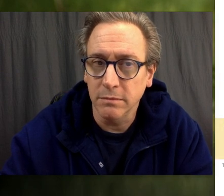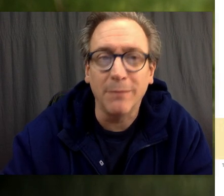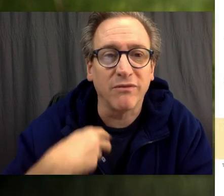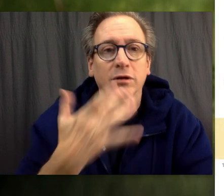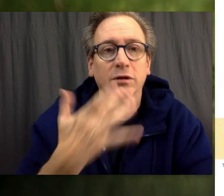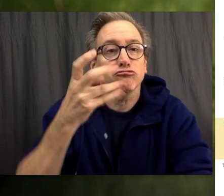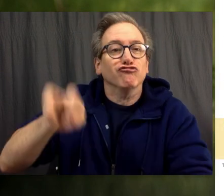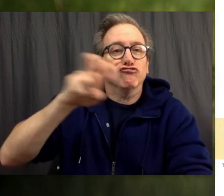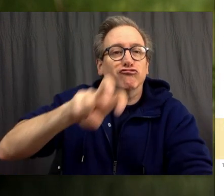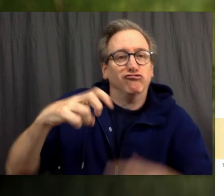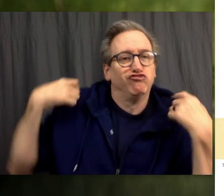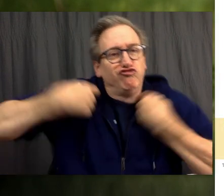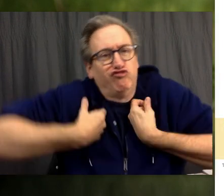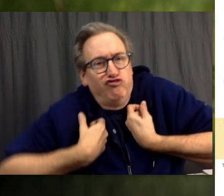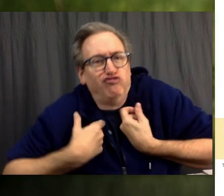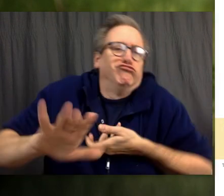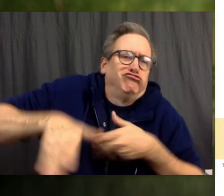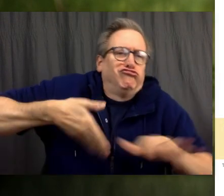I prefer.